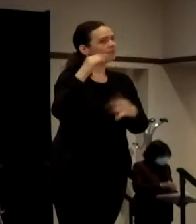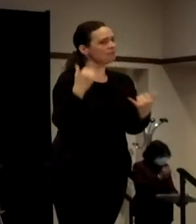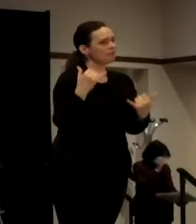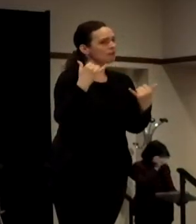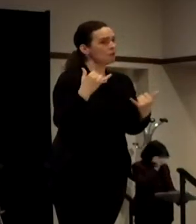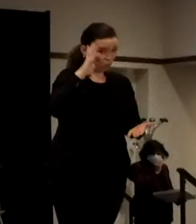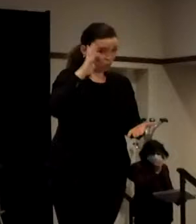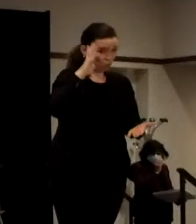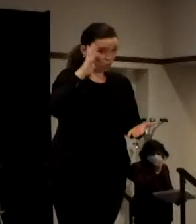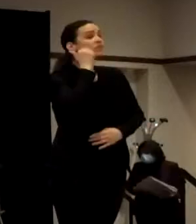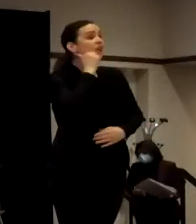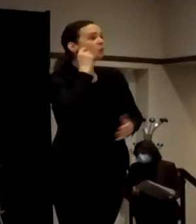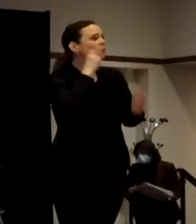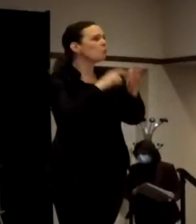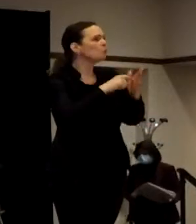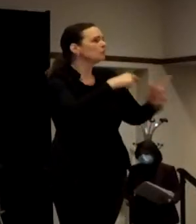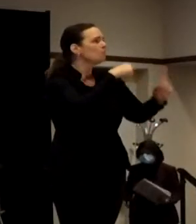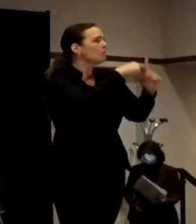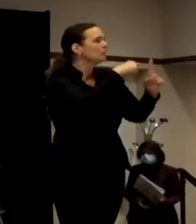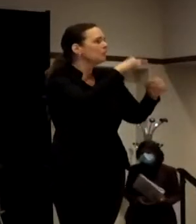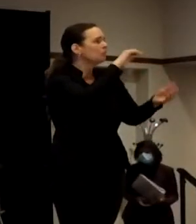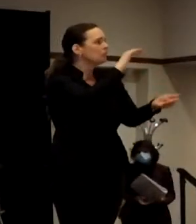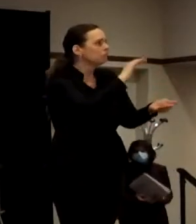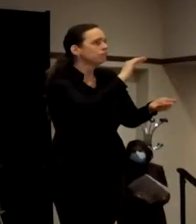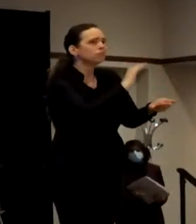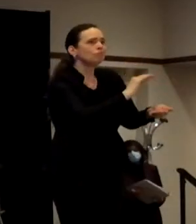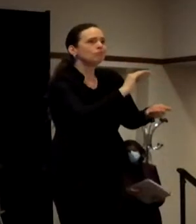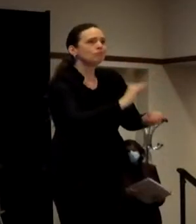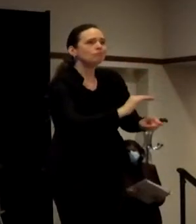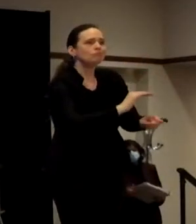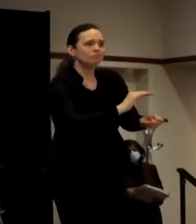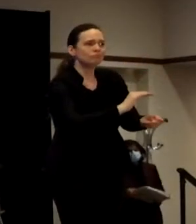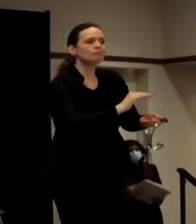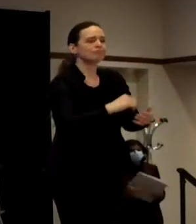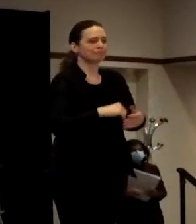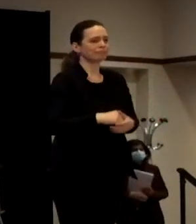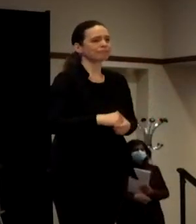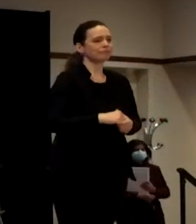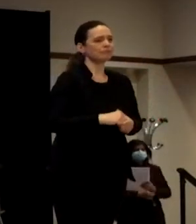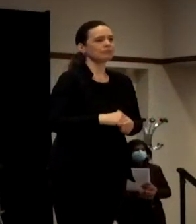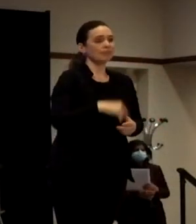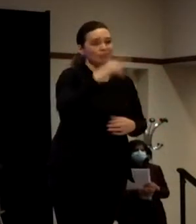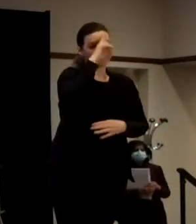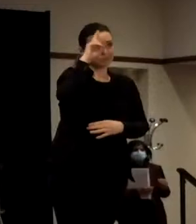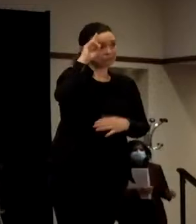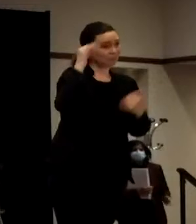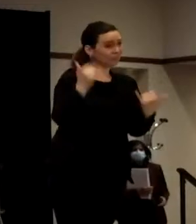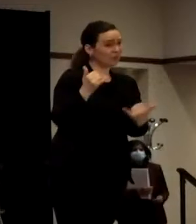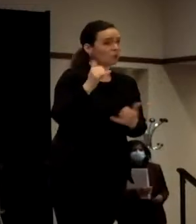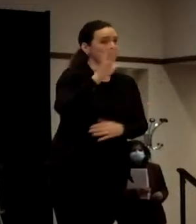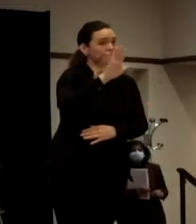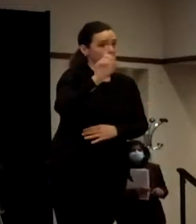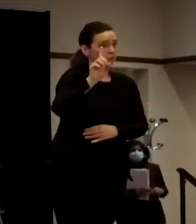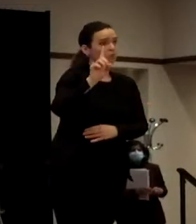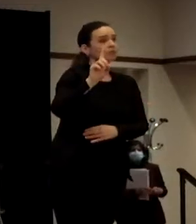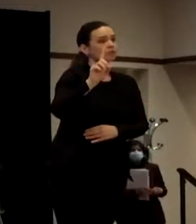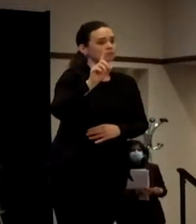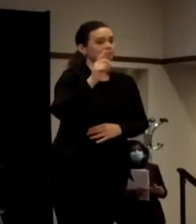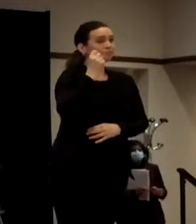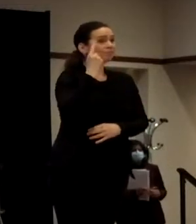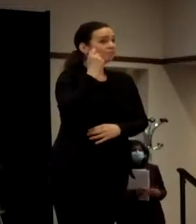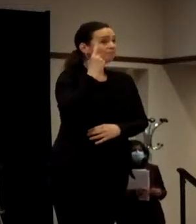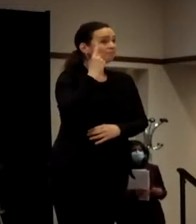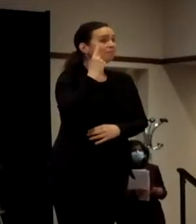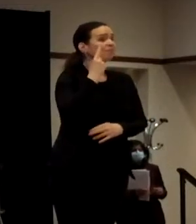drop, the means. Hospital numbers have stabilized, continue to drop each week a little bit. We have